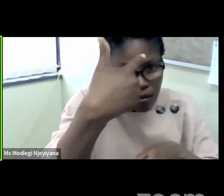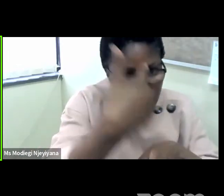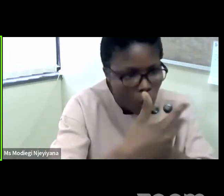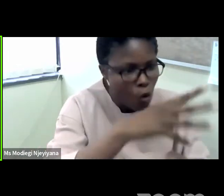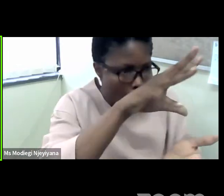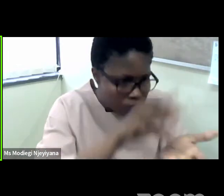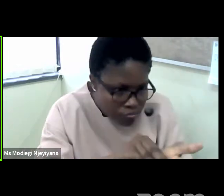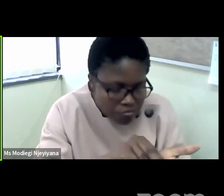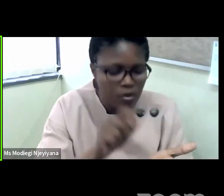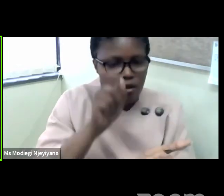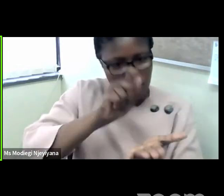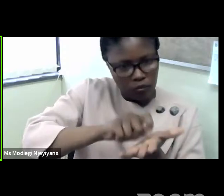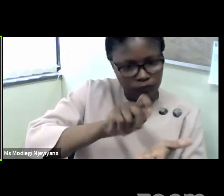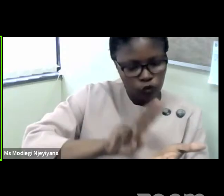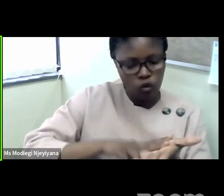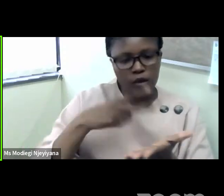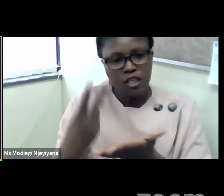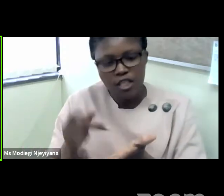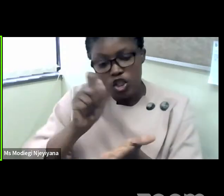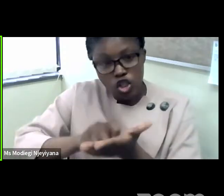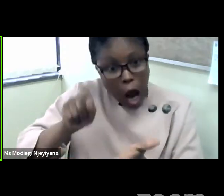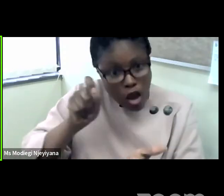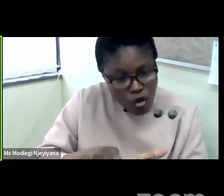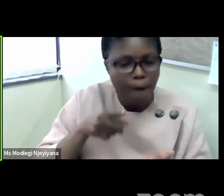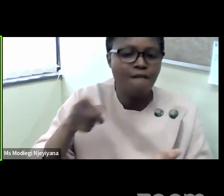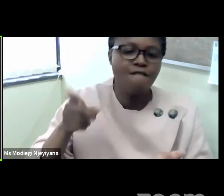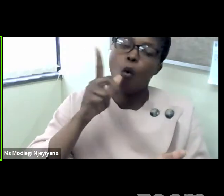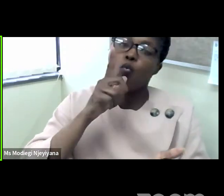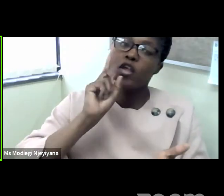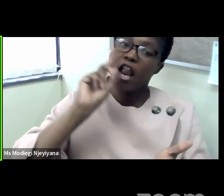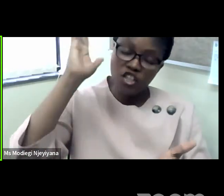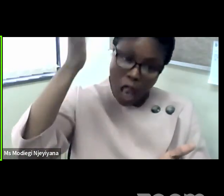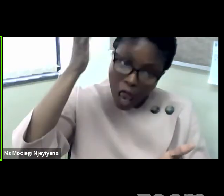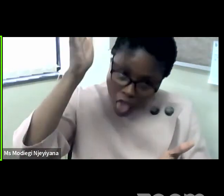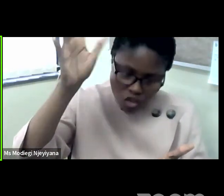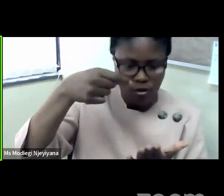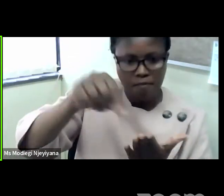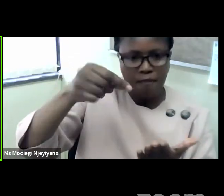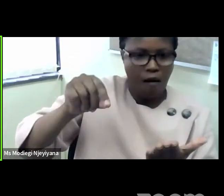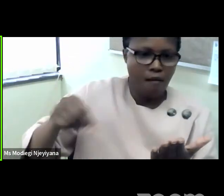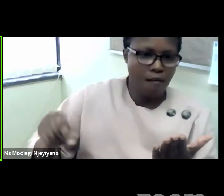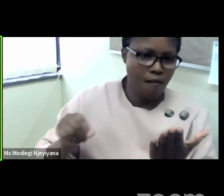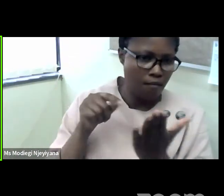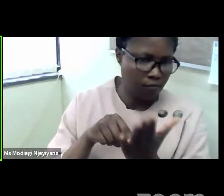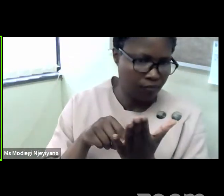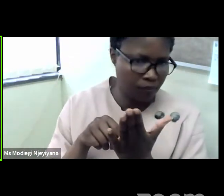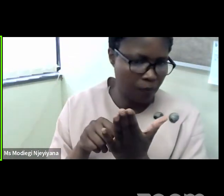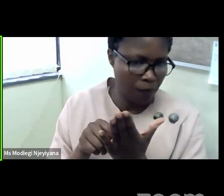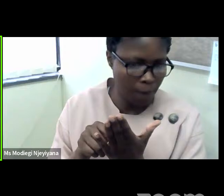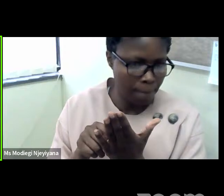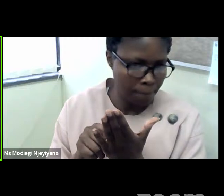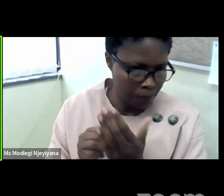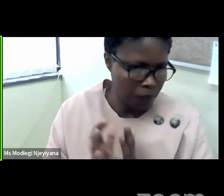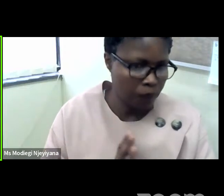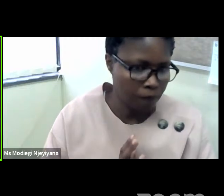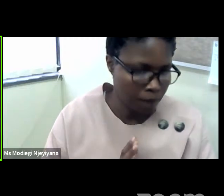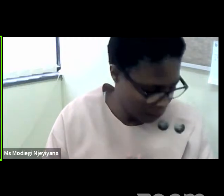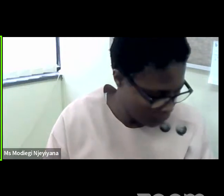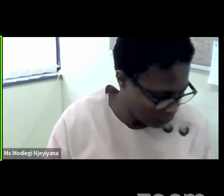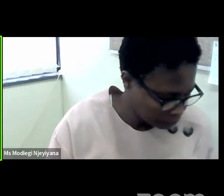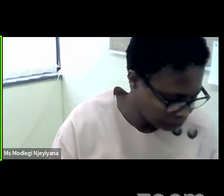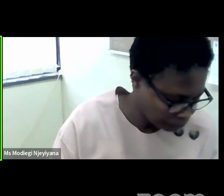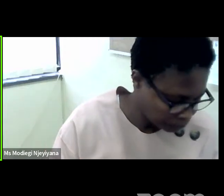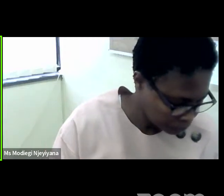to fully comprehend what is required of them, often to answer in sign language, and then have a transcription of